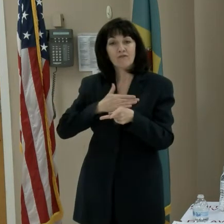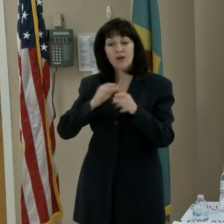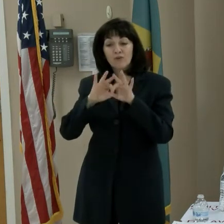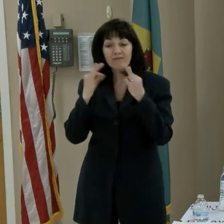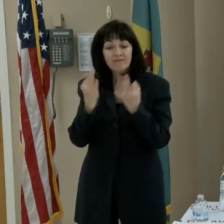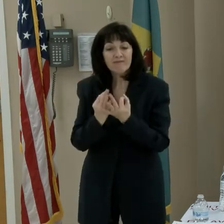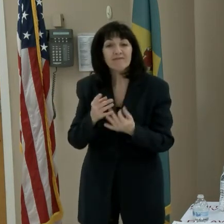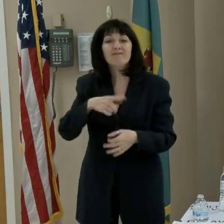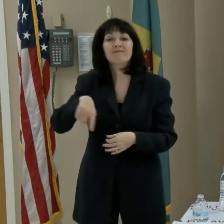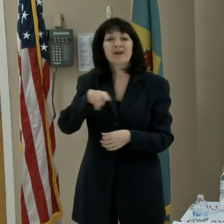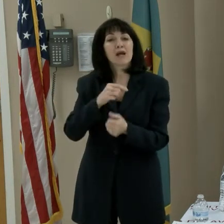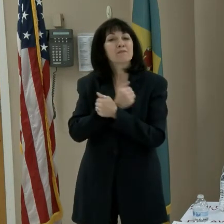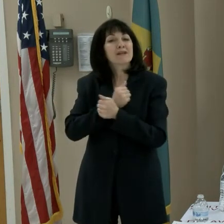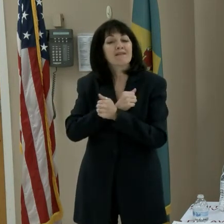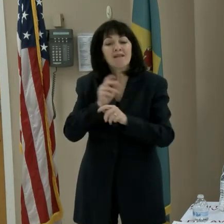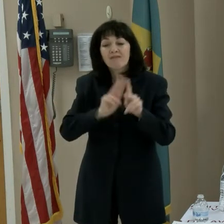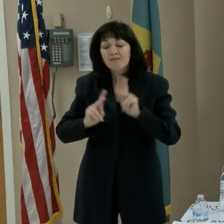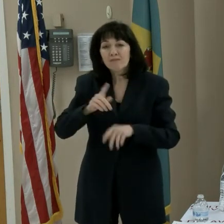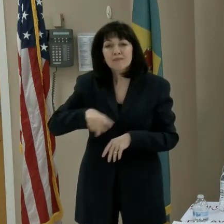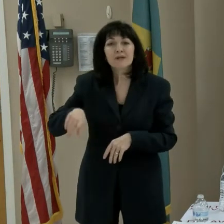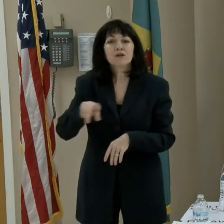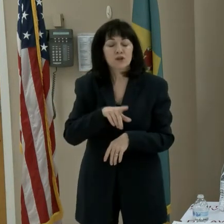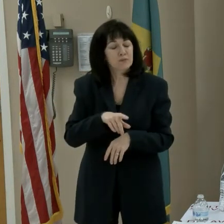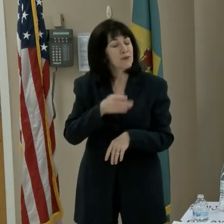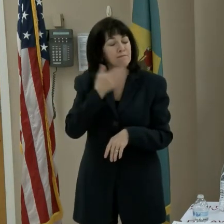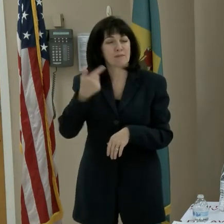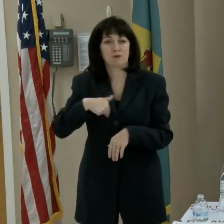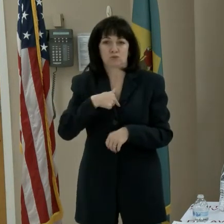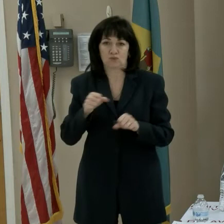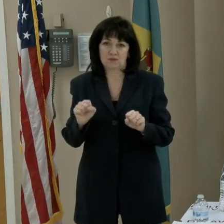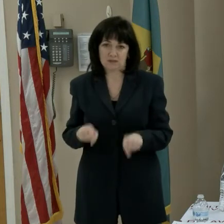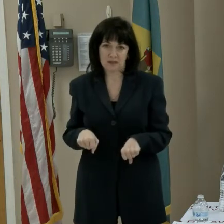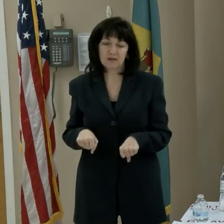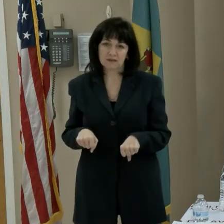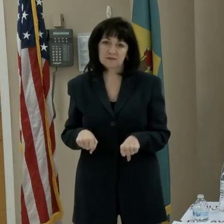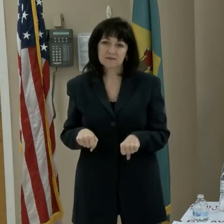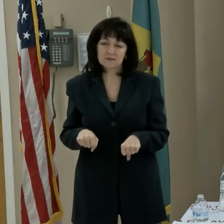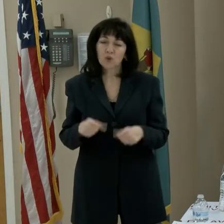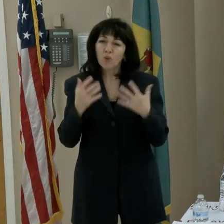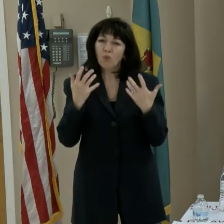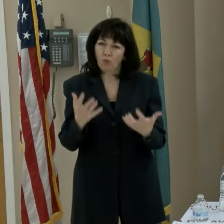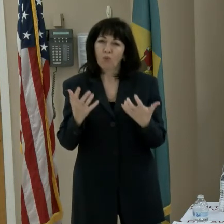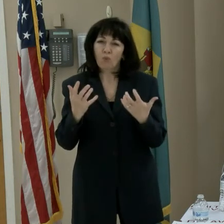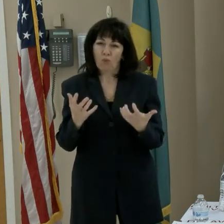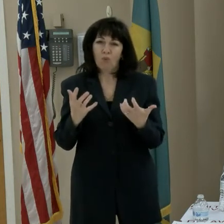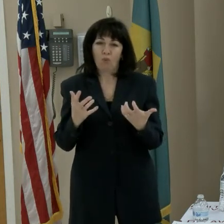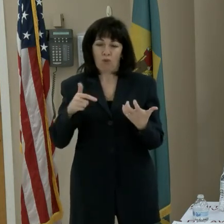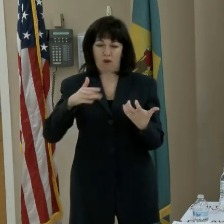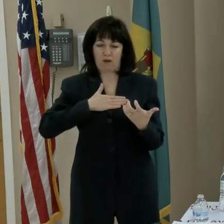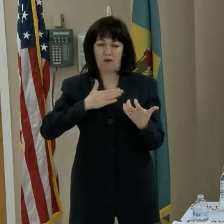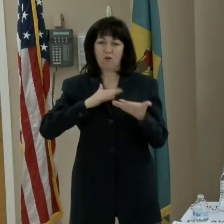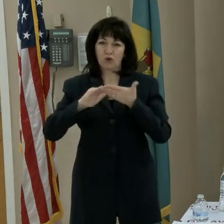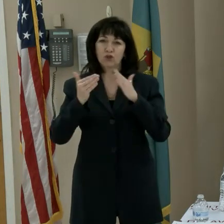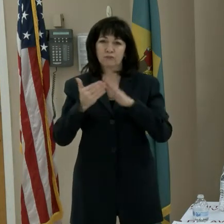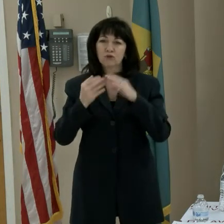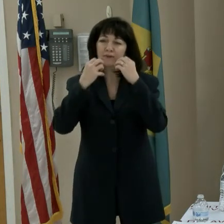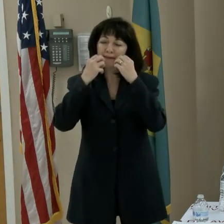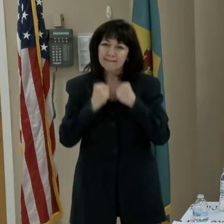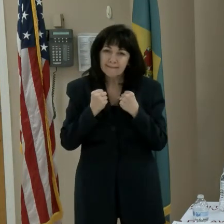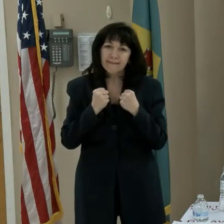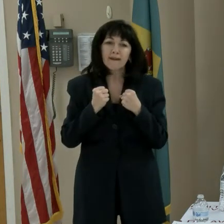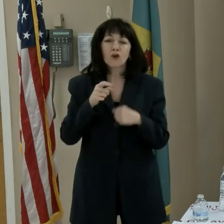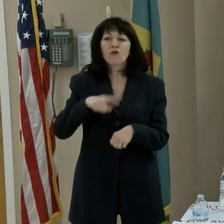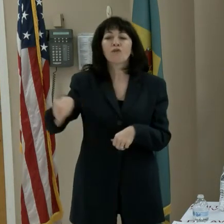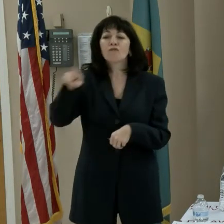possible. And I think this is a time where we really have to be a community that cares for the most vulnerable. So if you can check on your